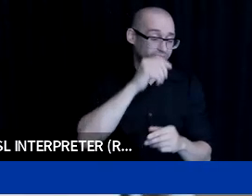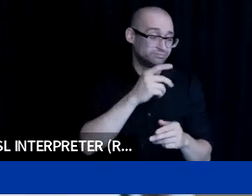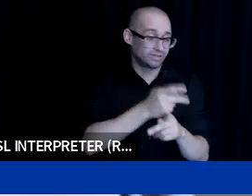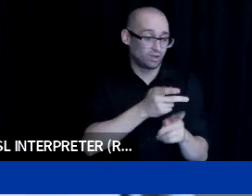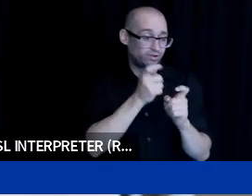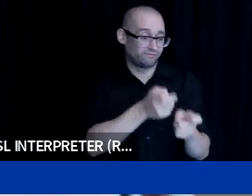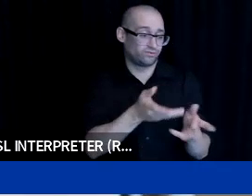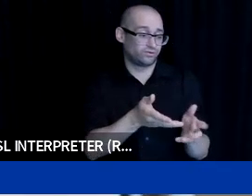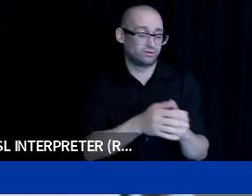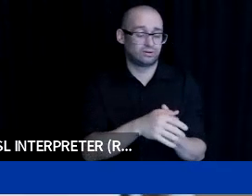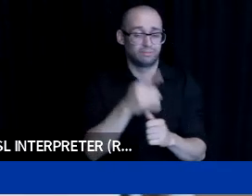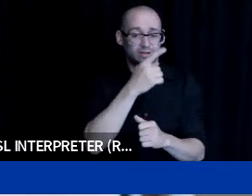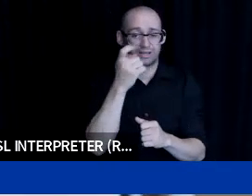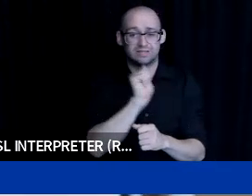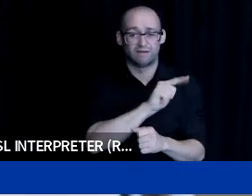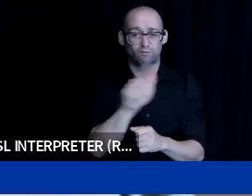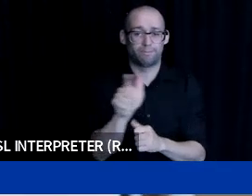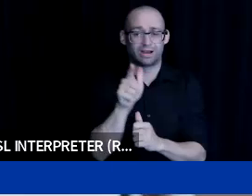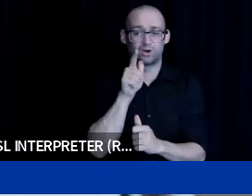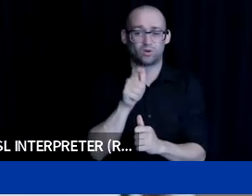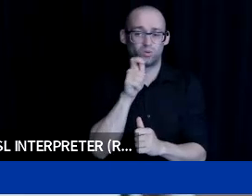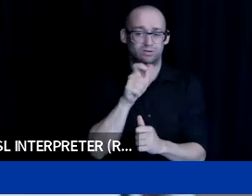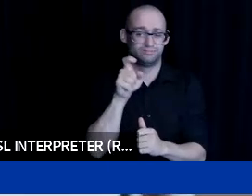so that everyone in